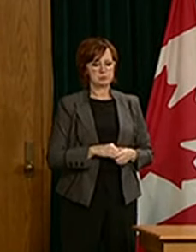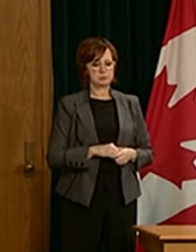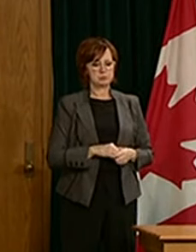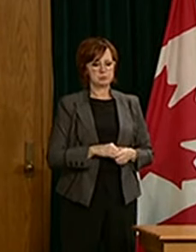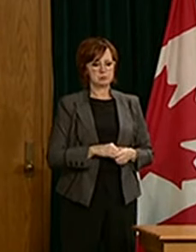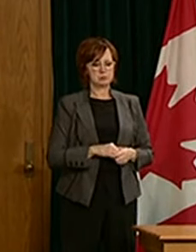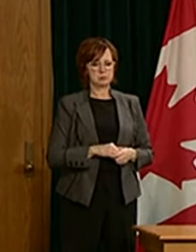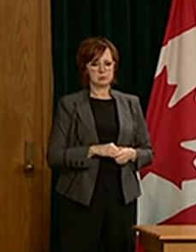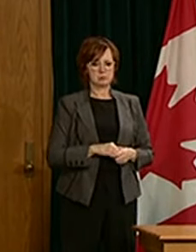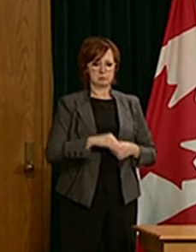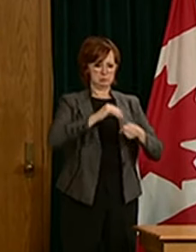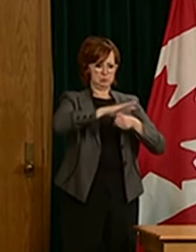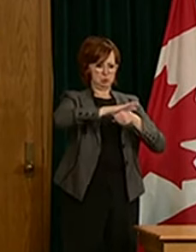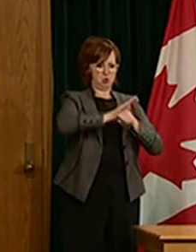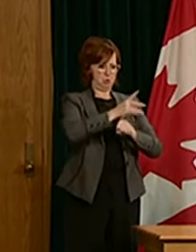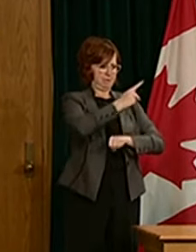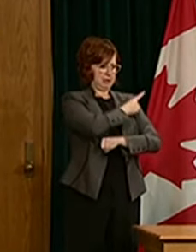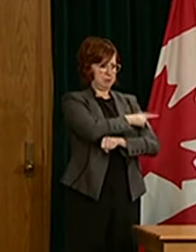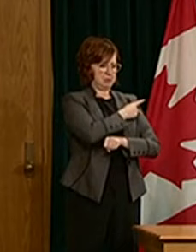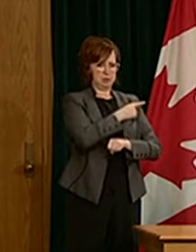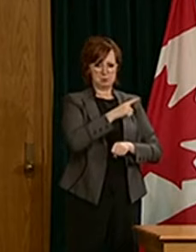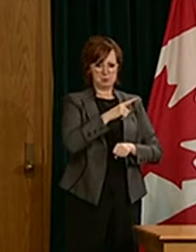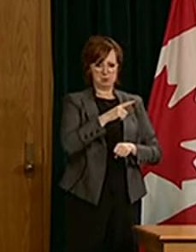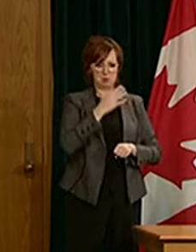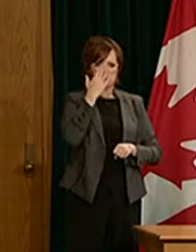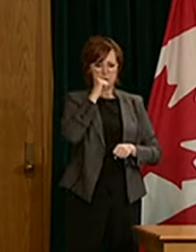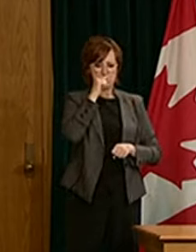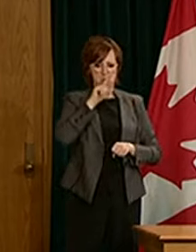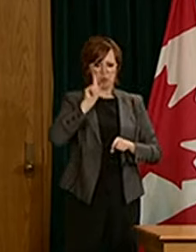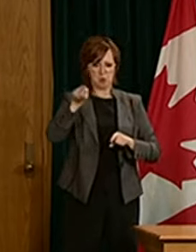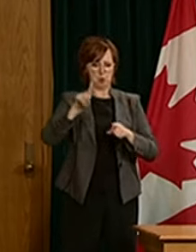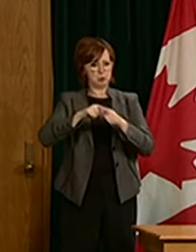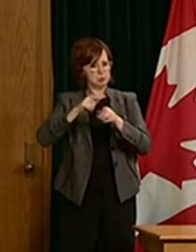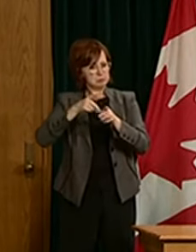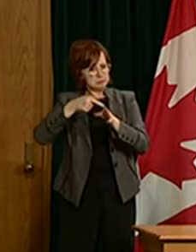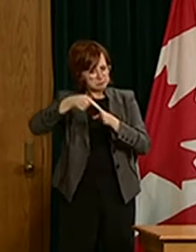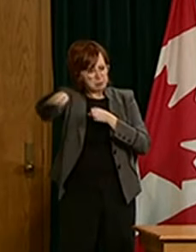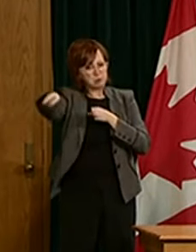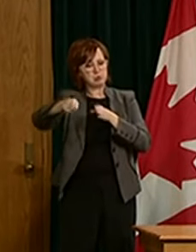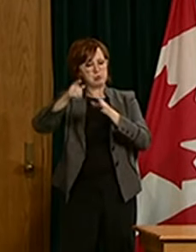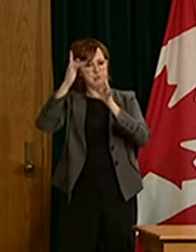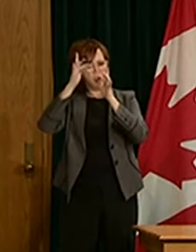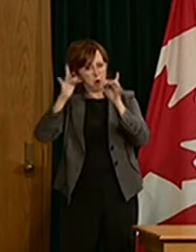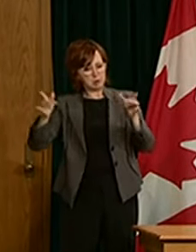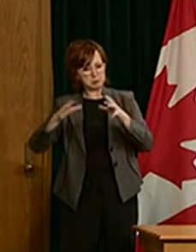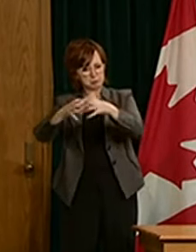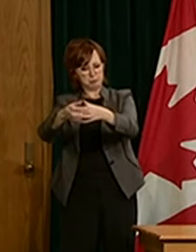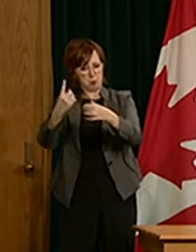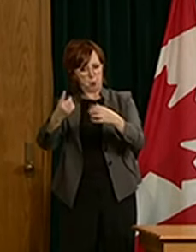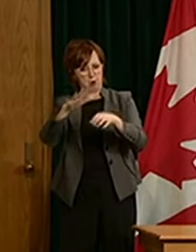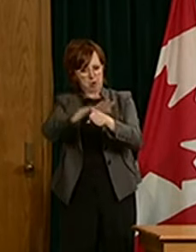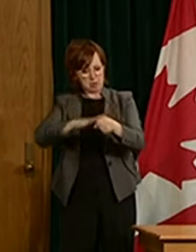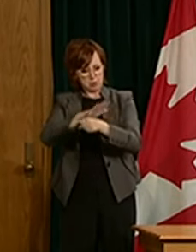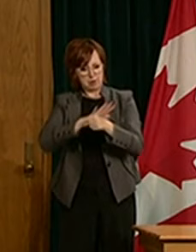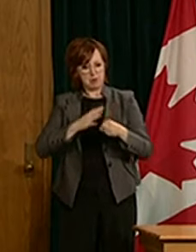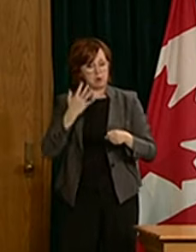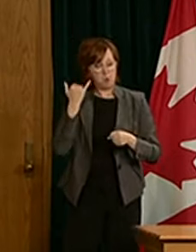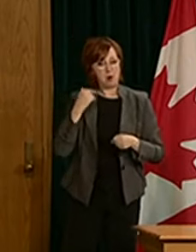field hospital as opposed to a shared hospital facility, considering Italy's experience where they say